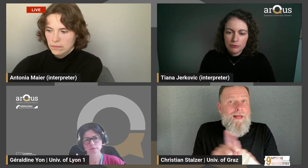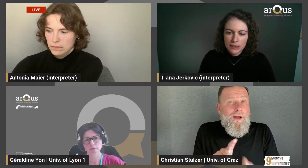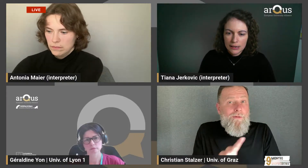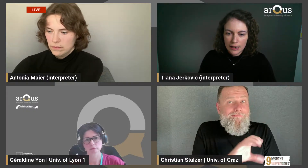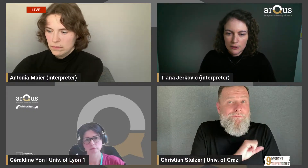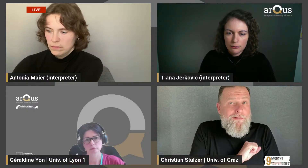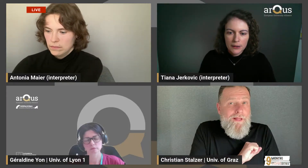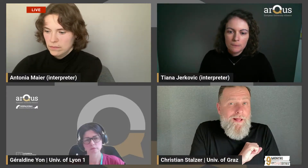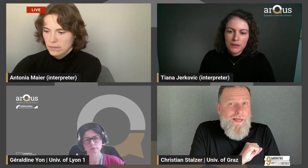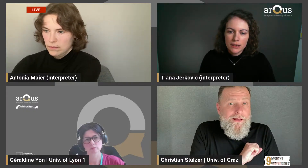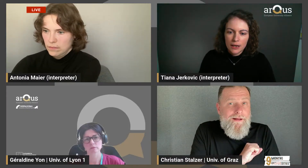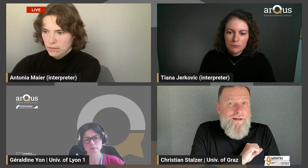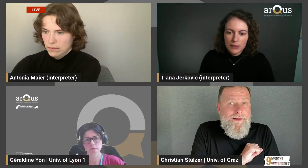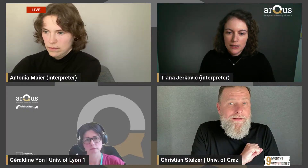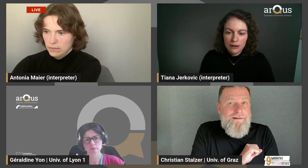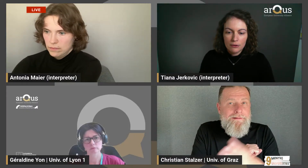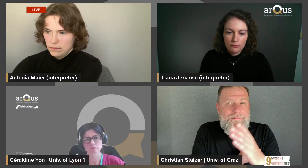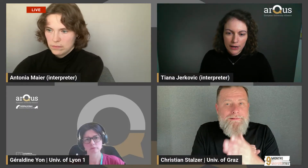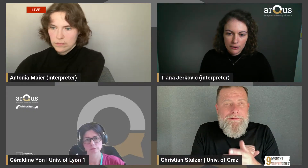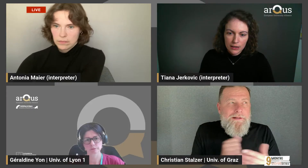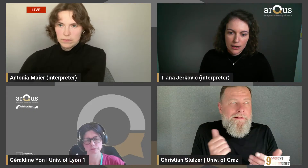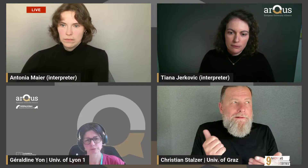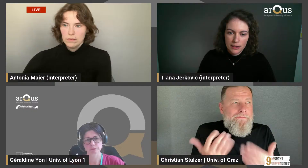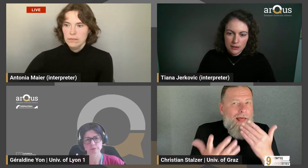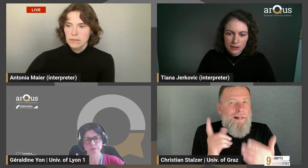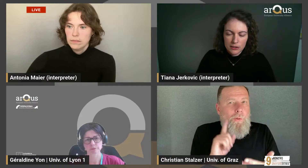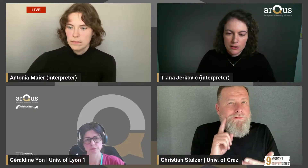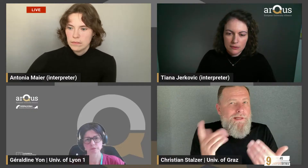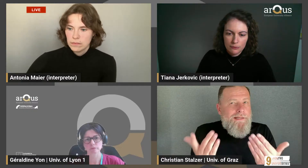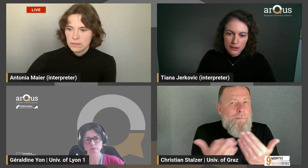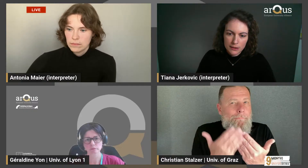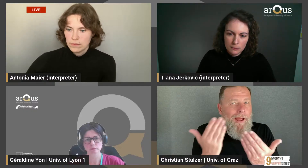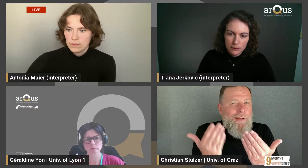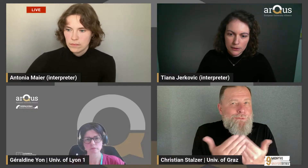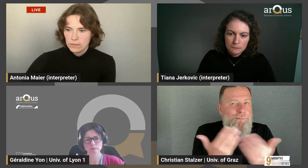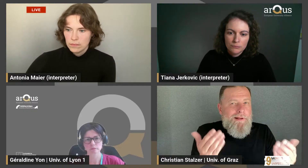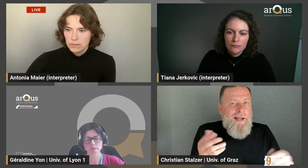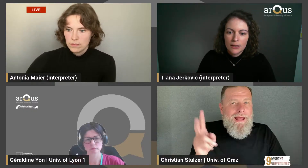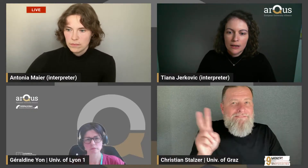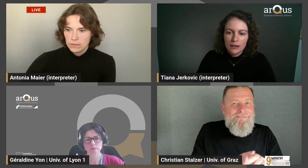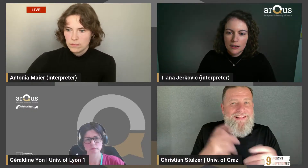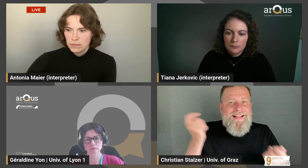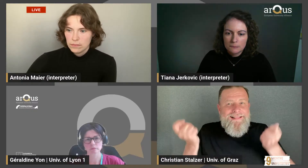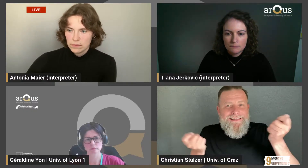in everyday life, it can be very advantageous. For example,